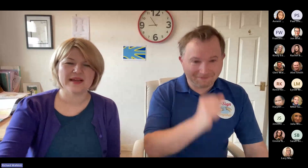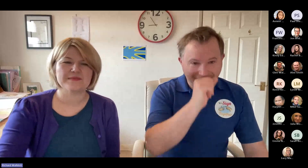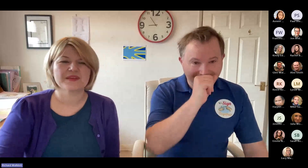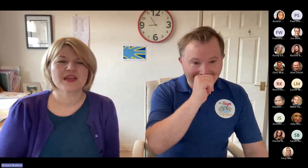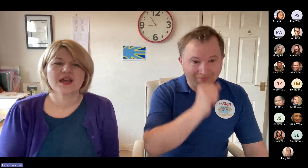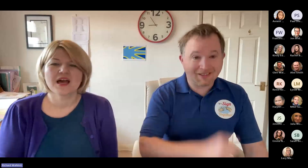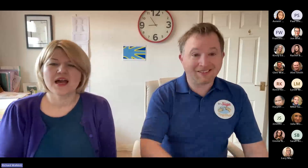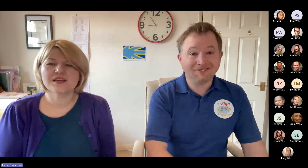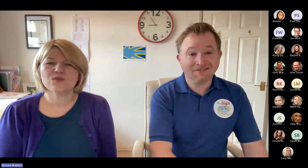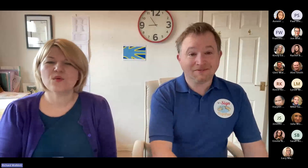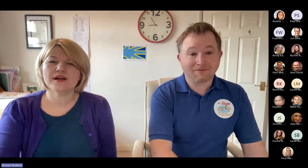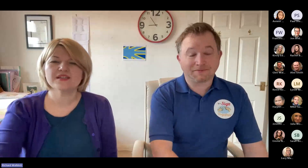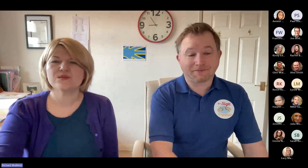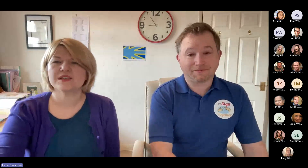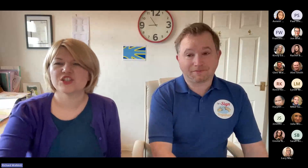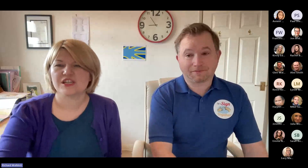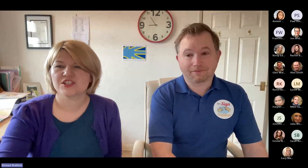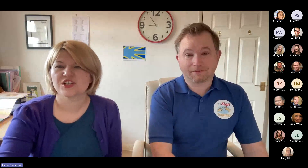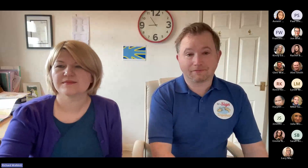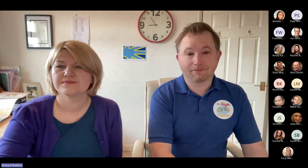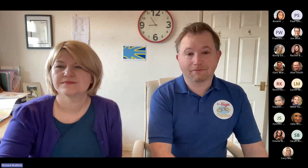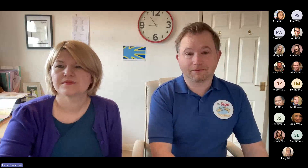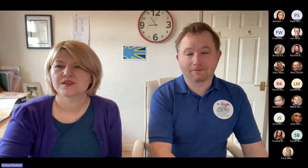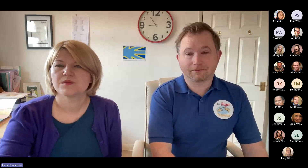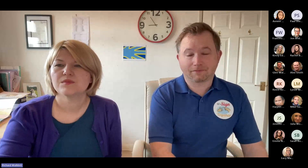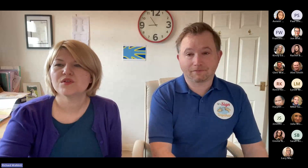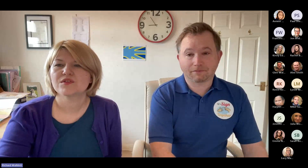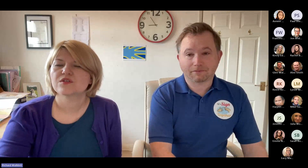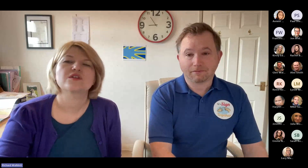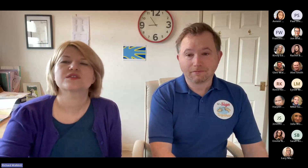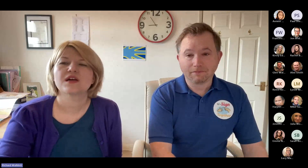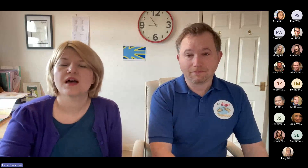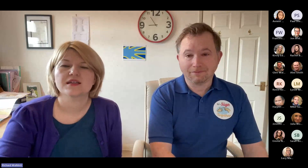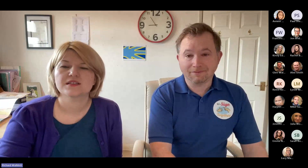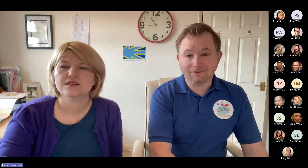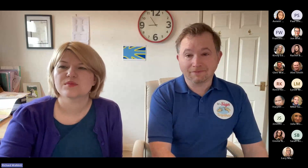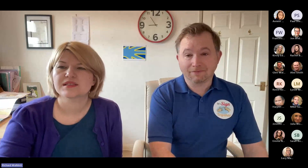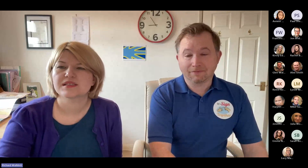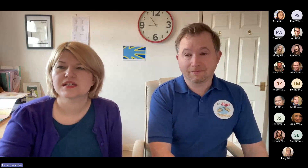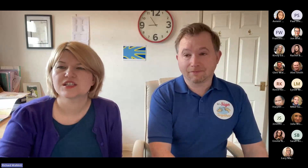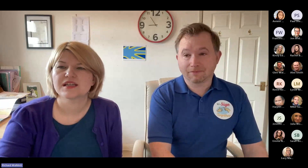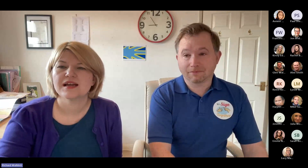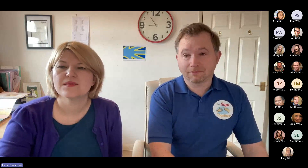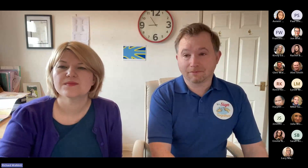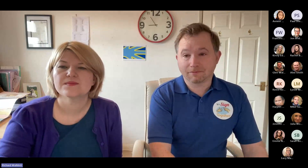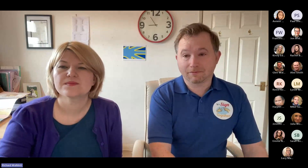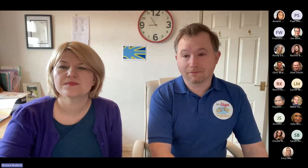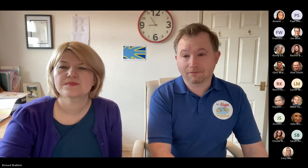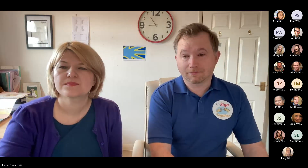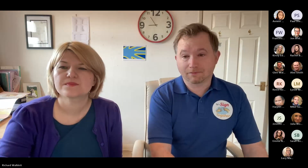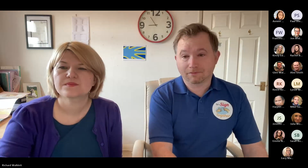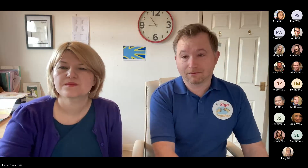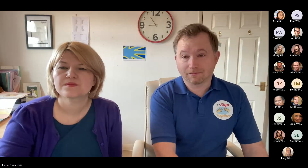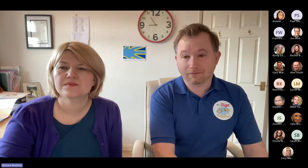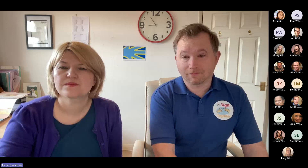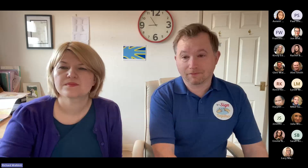Okay. And why do we gesture? So I'm going to move across to the presentation now.